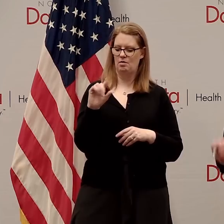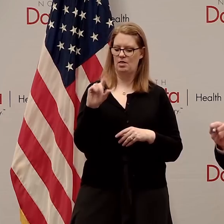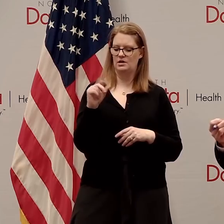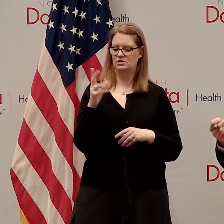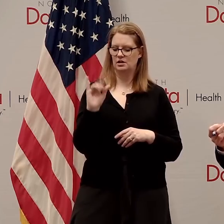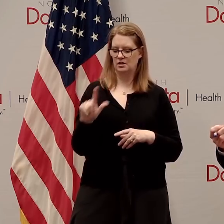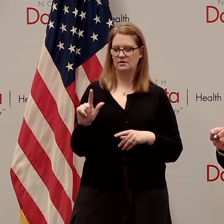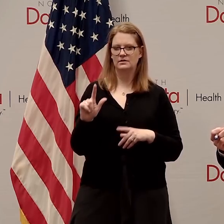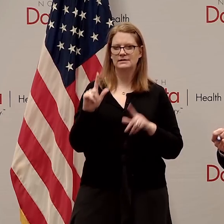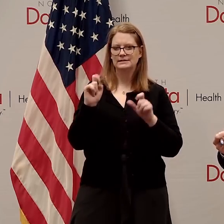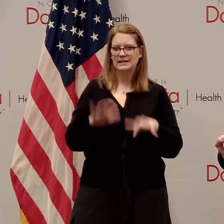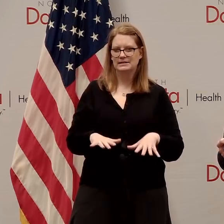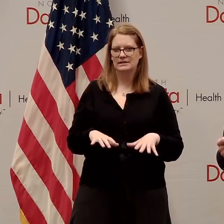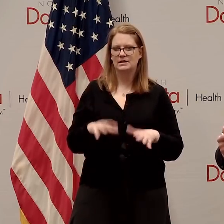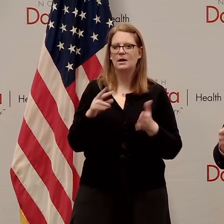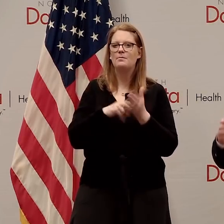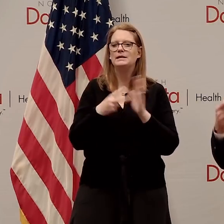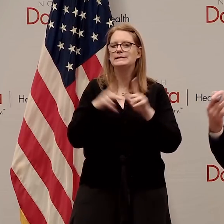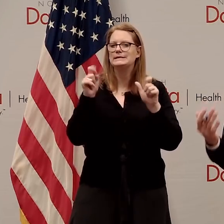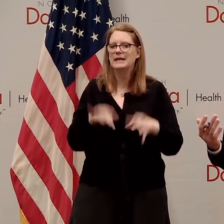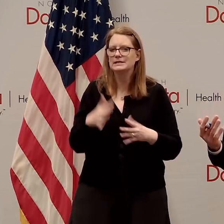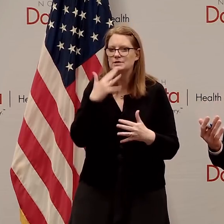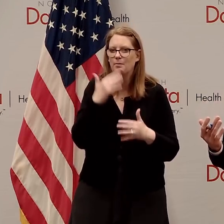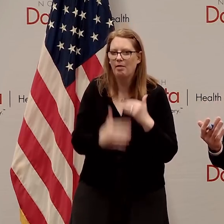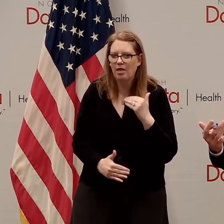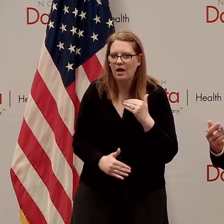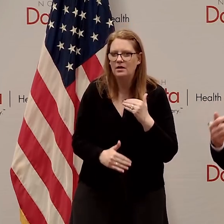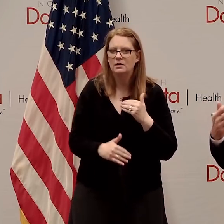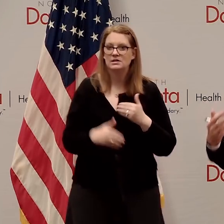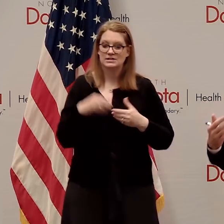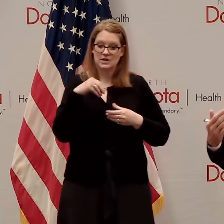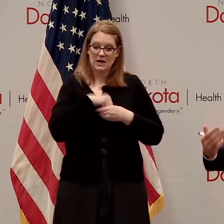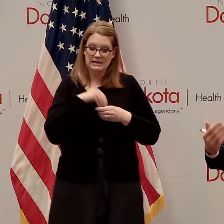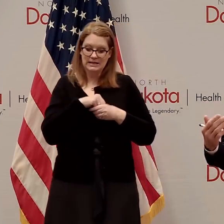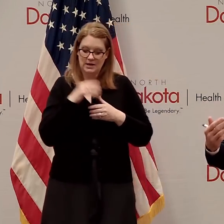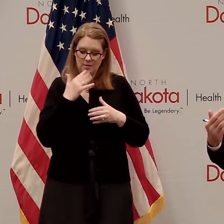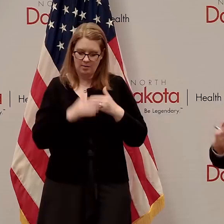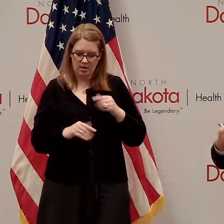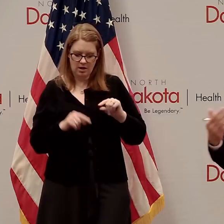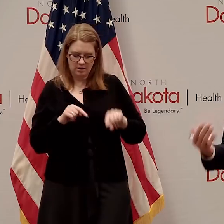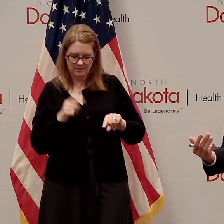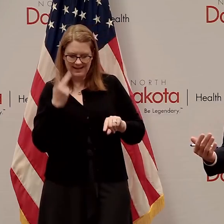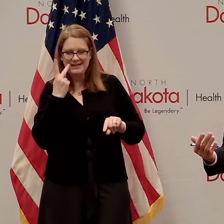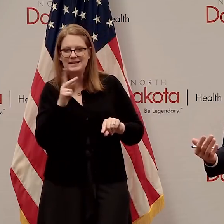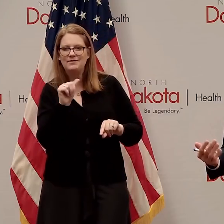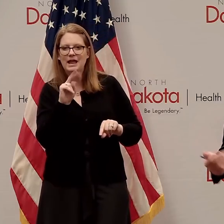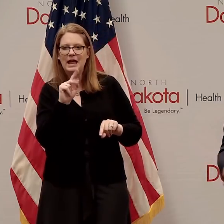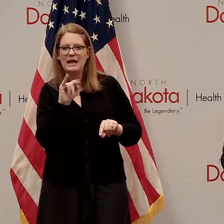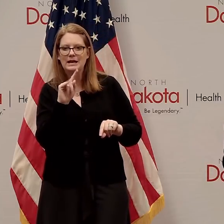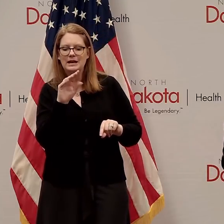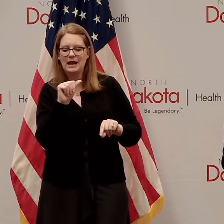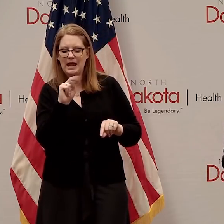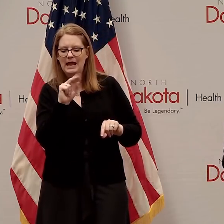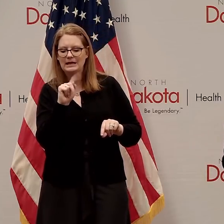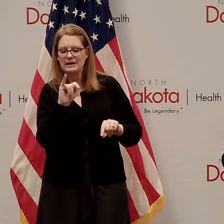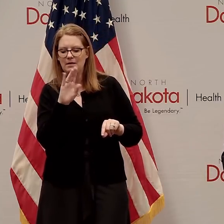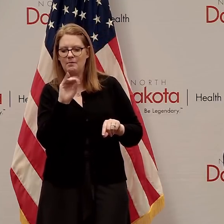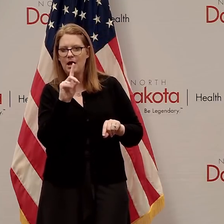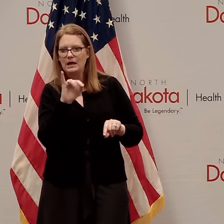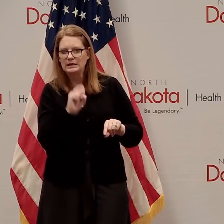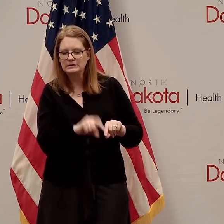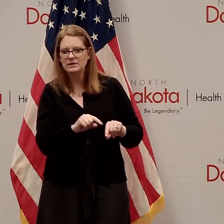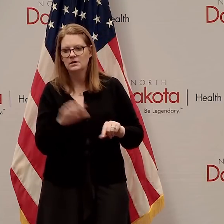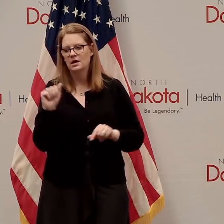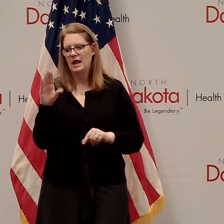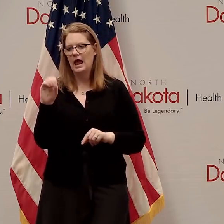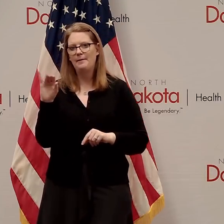whether or not you've built up antibodies. So serological testing can tell whether someone has had it and recovered. Abbott Laboratories